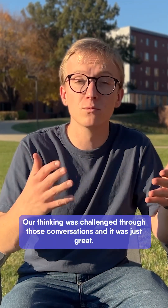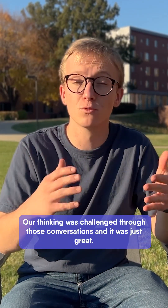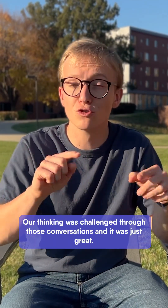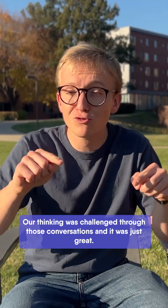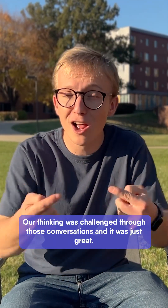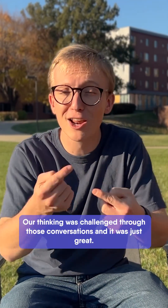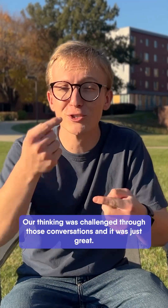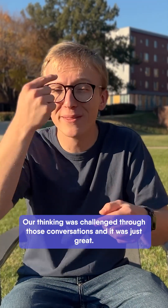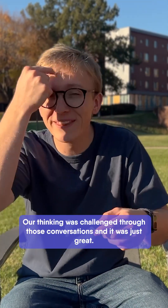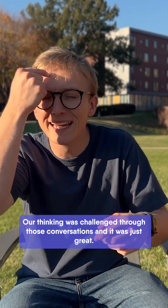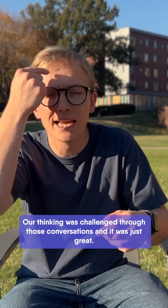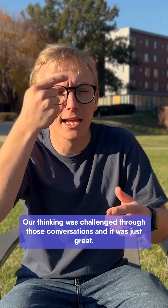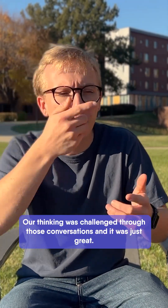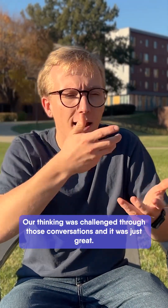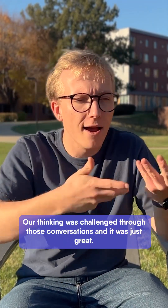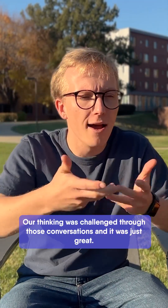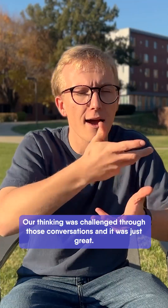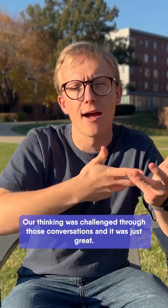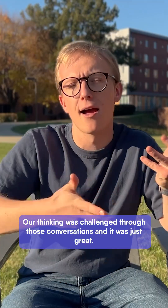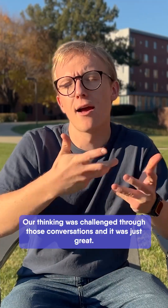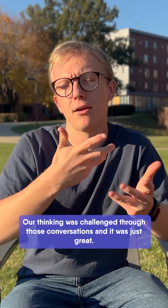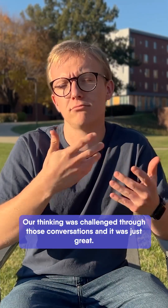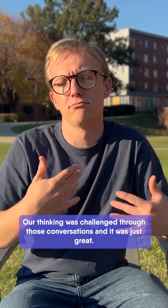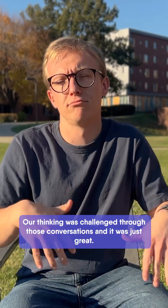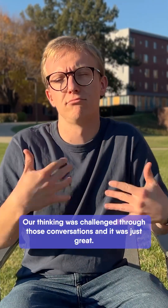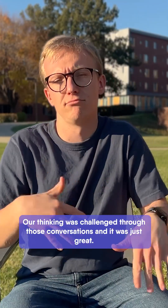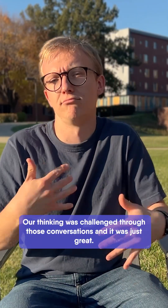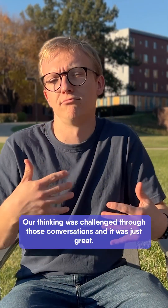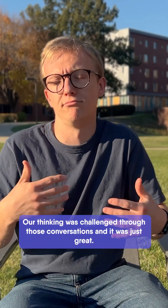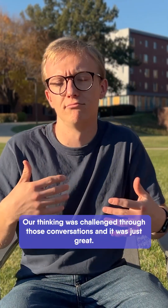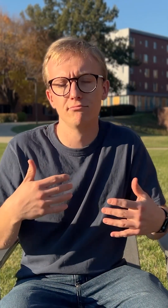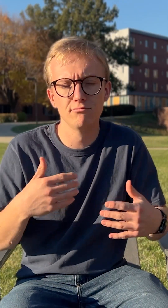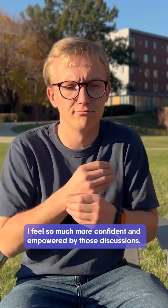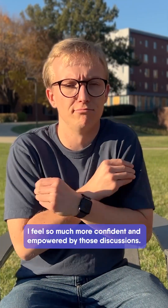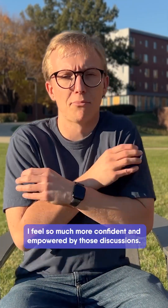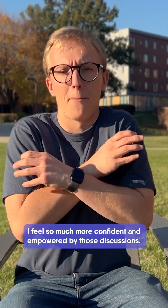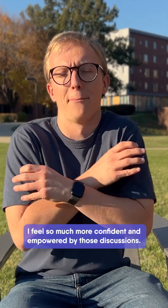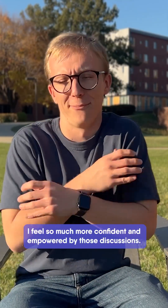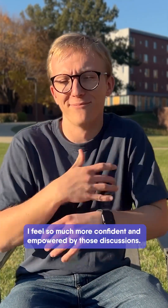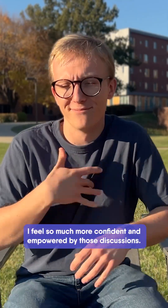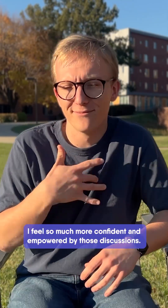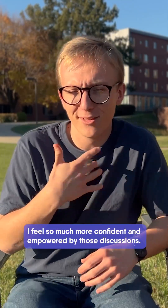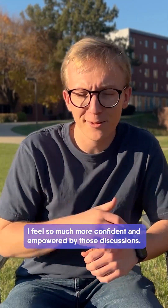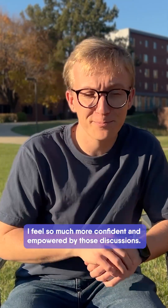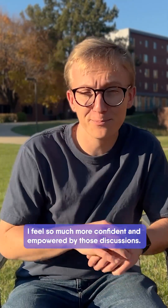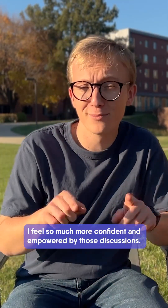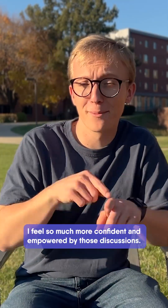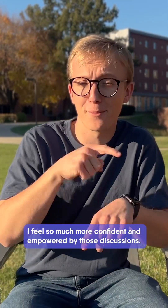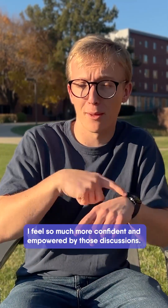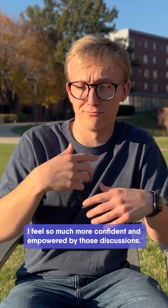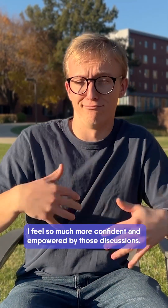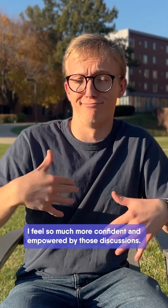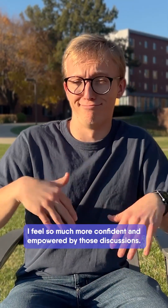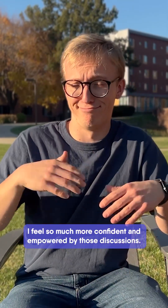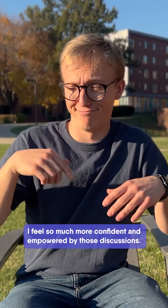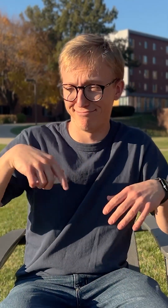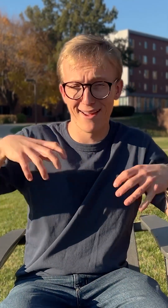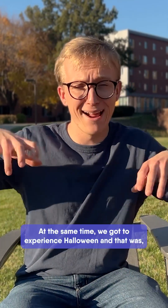was challenged through these conversations, and it was just great. I feel so much more confident and empowered by those discussions. At the